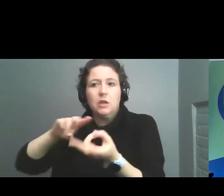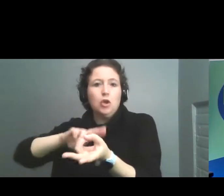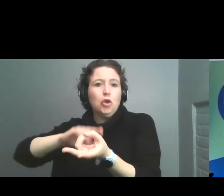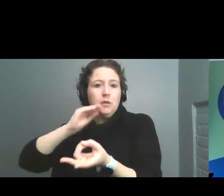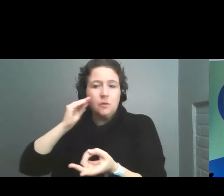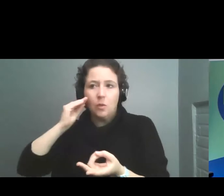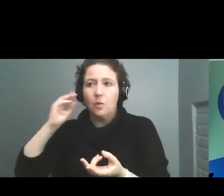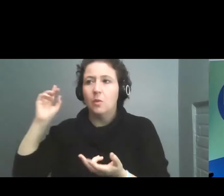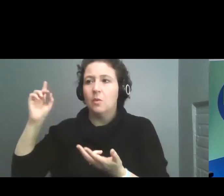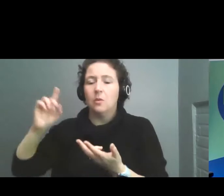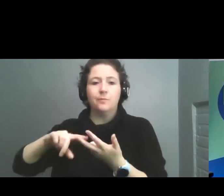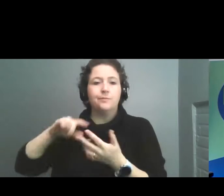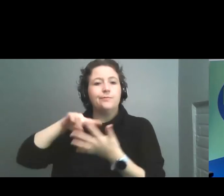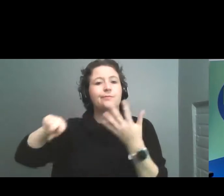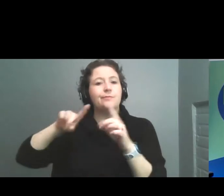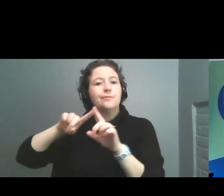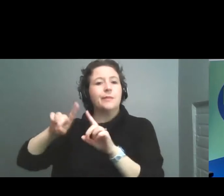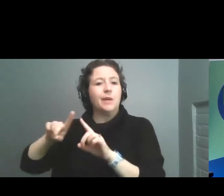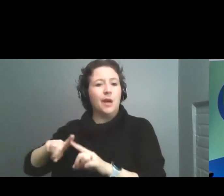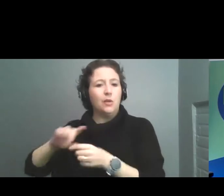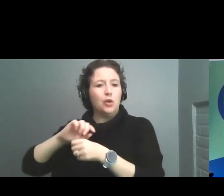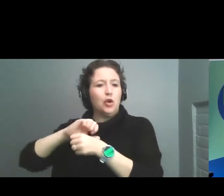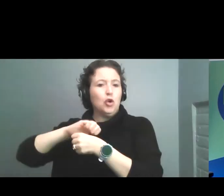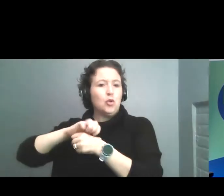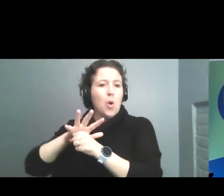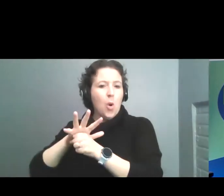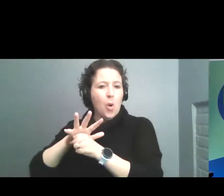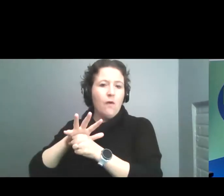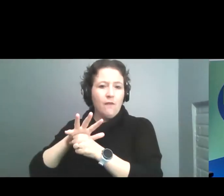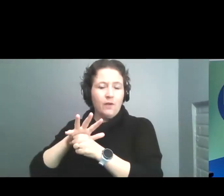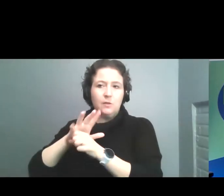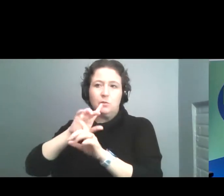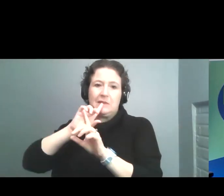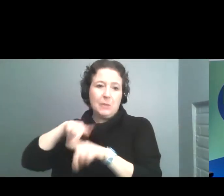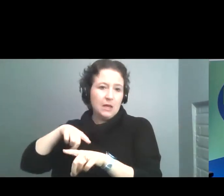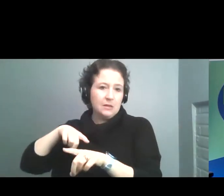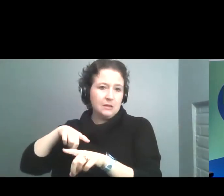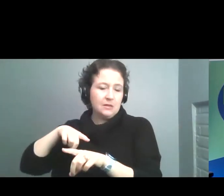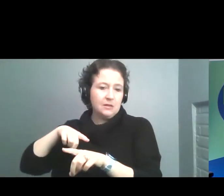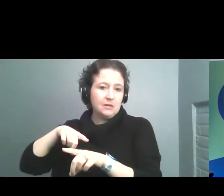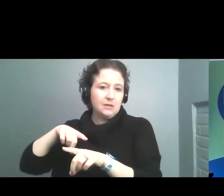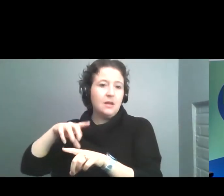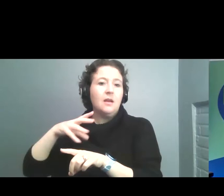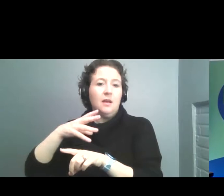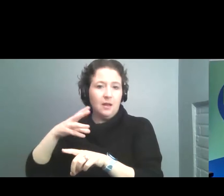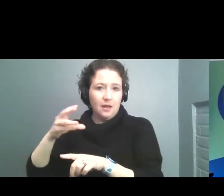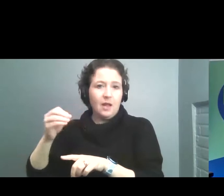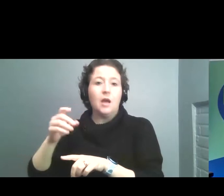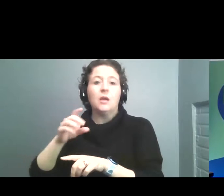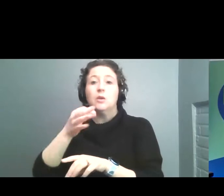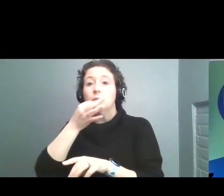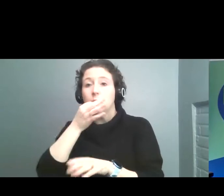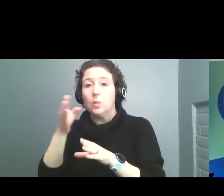facilities, and other types of COVID-19 response, as well as upcoming vaccination